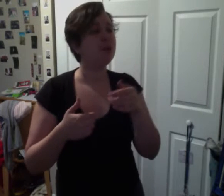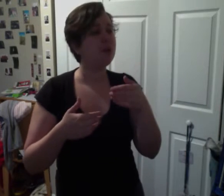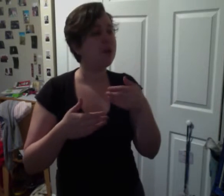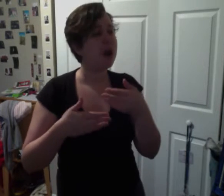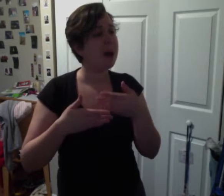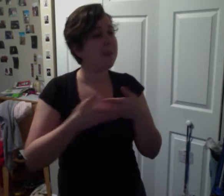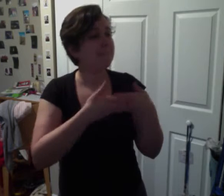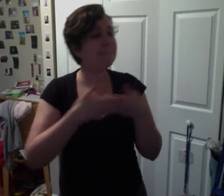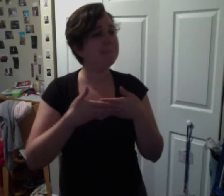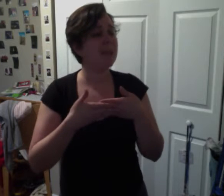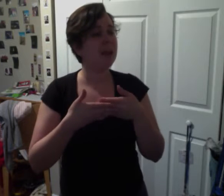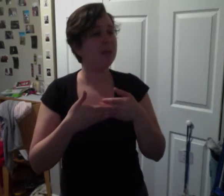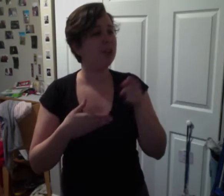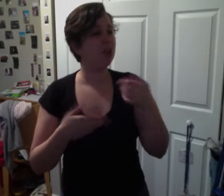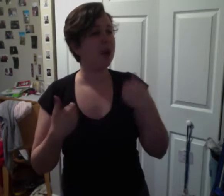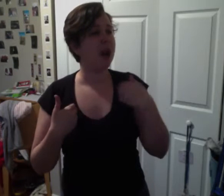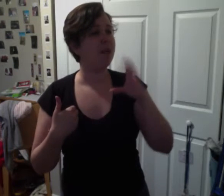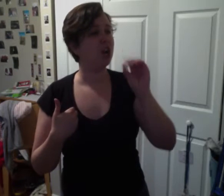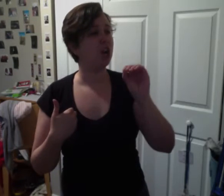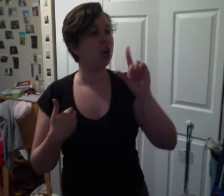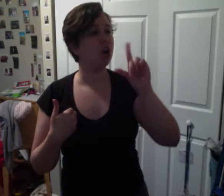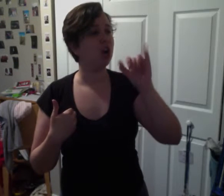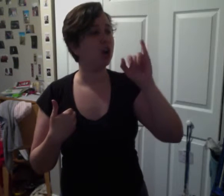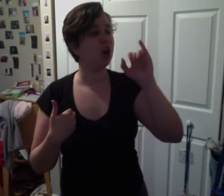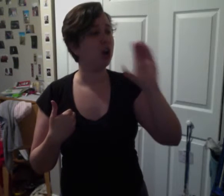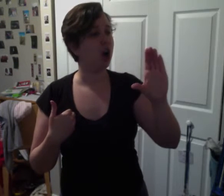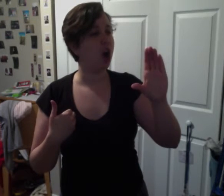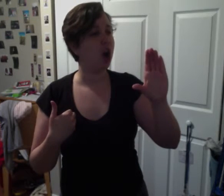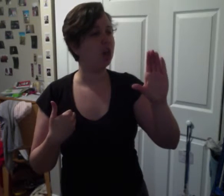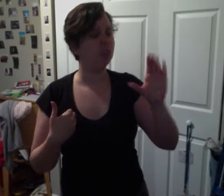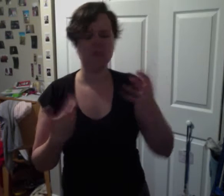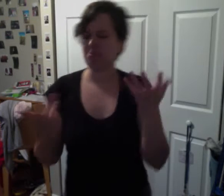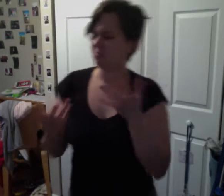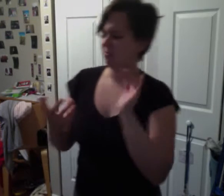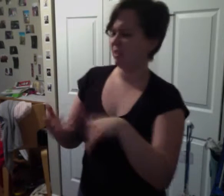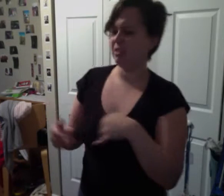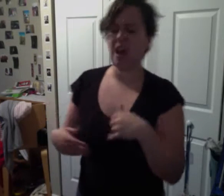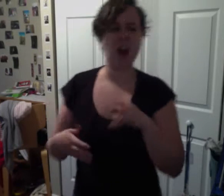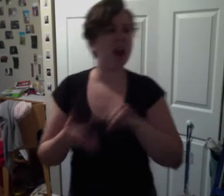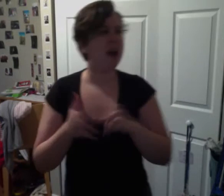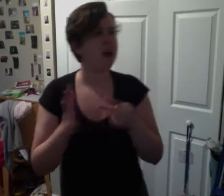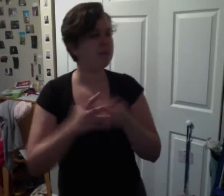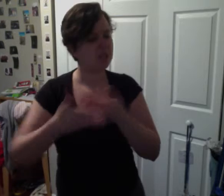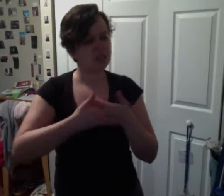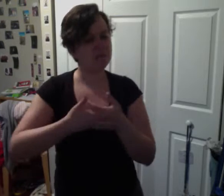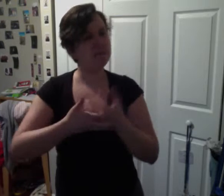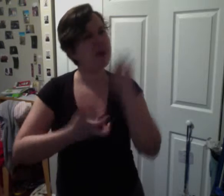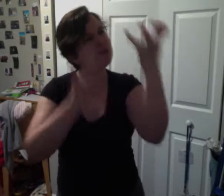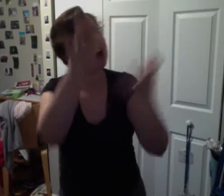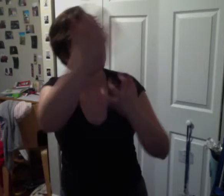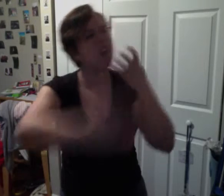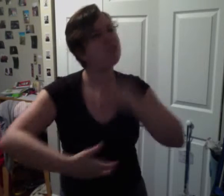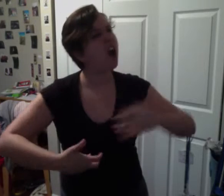pretty loud, but Amy's was more high-pitched. I think it feels like everyone seems to like Amy more, like she's like the perfect